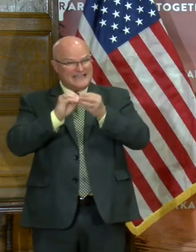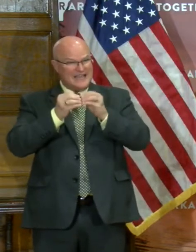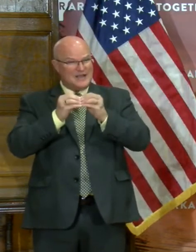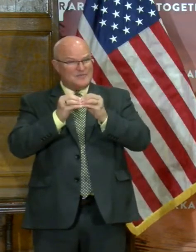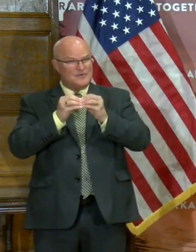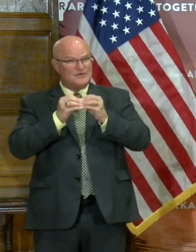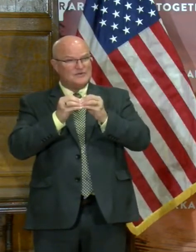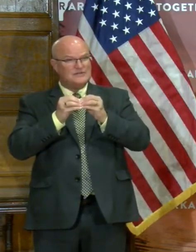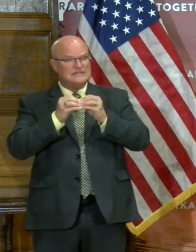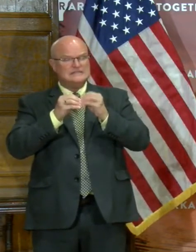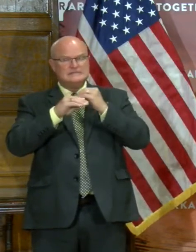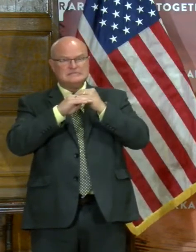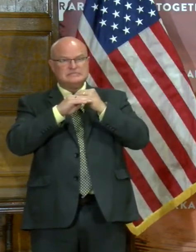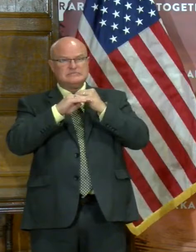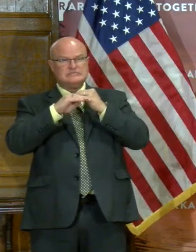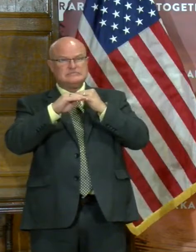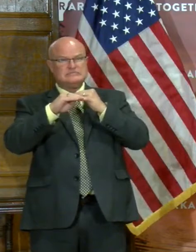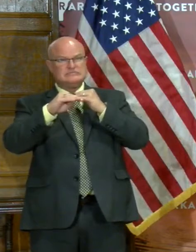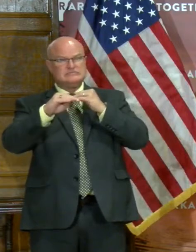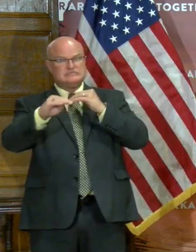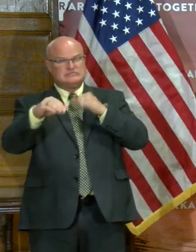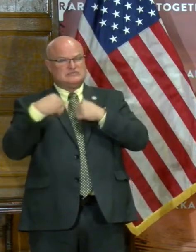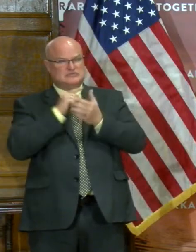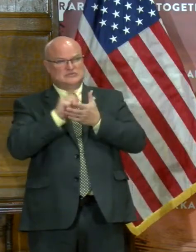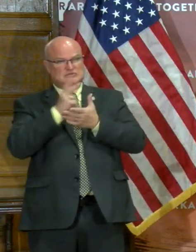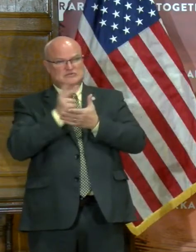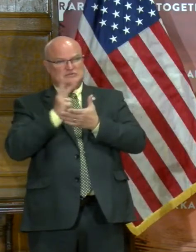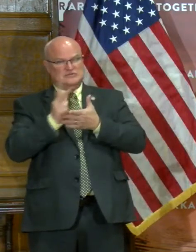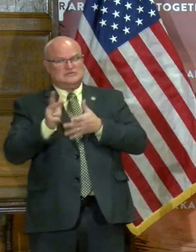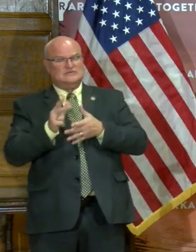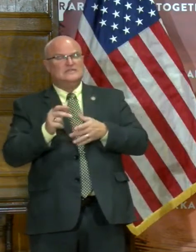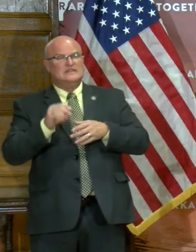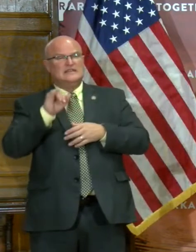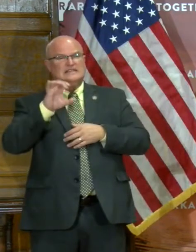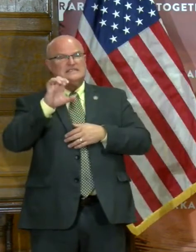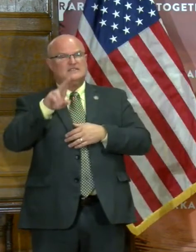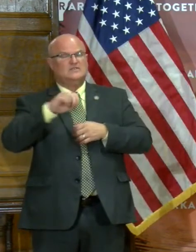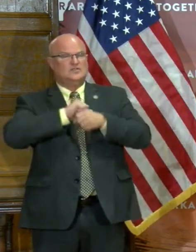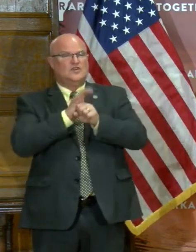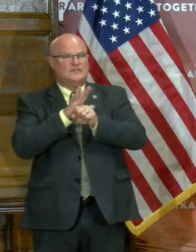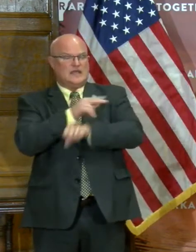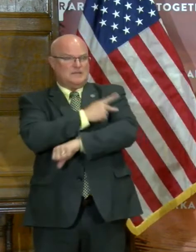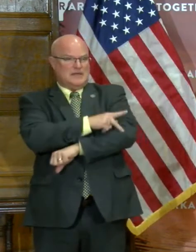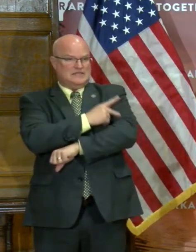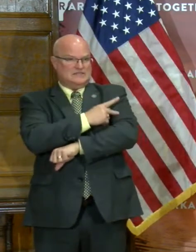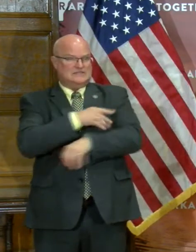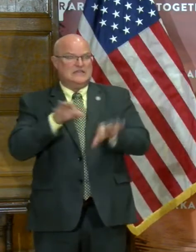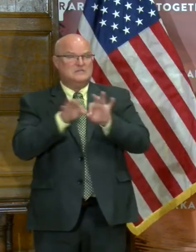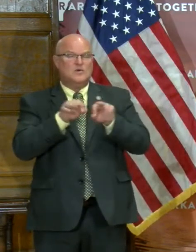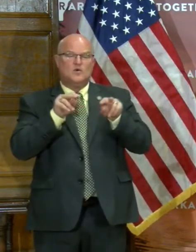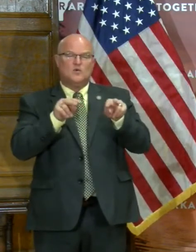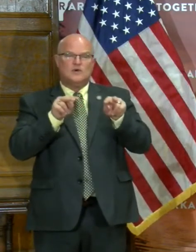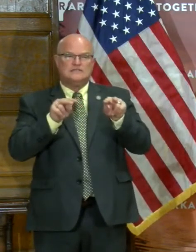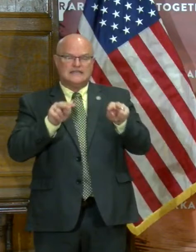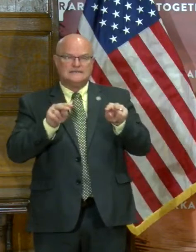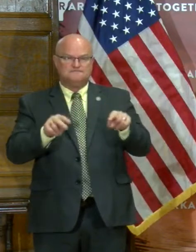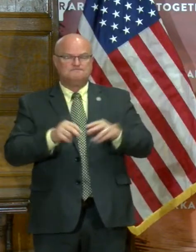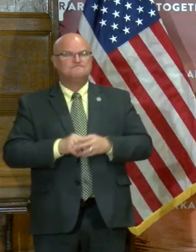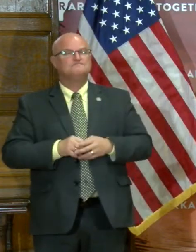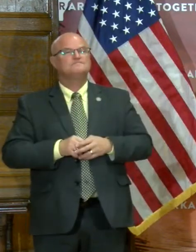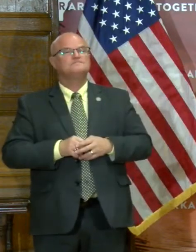has stayed relatively stable for the past several weeks in terms of critical care COVID-19 patients, so it's real important that we watch that.